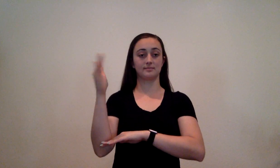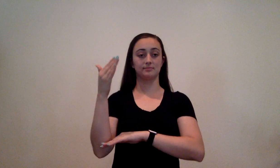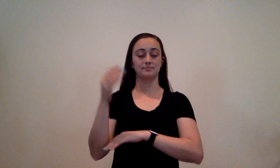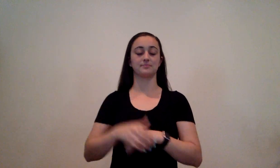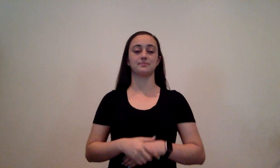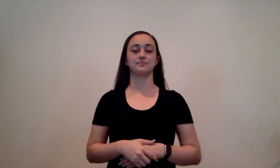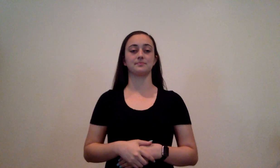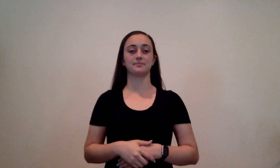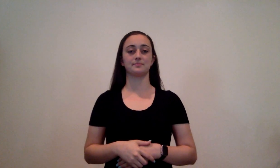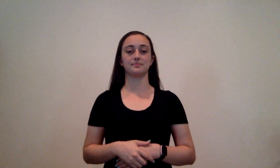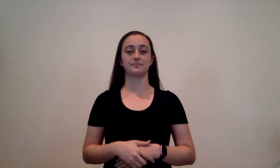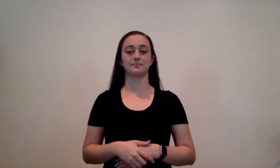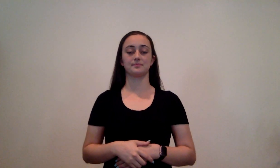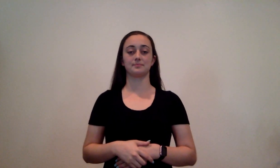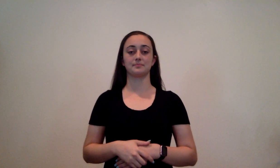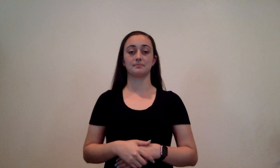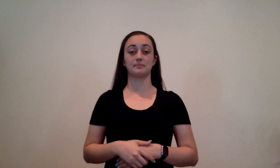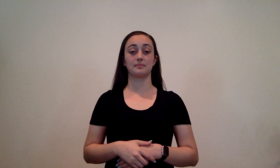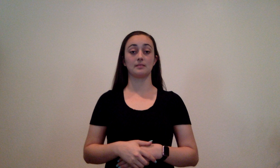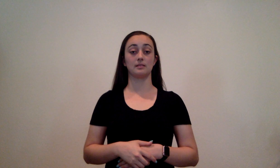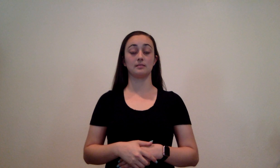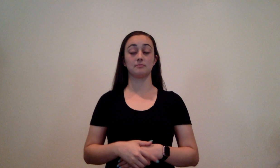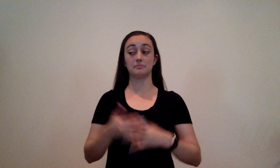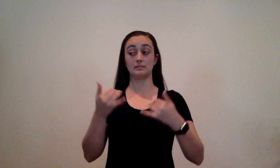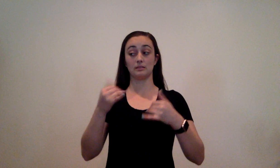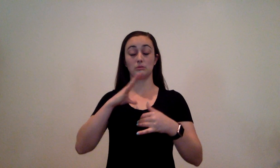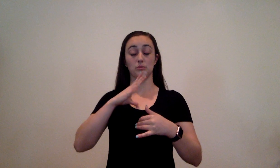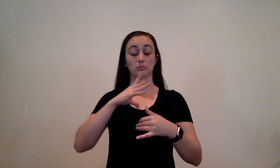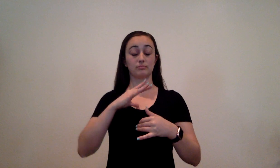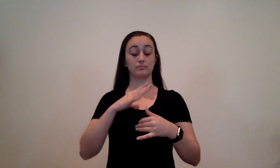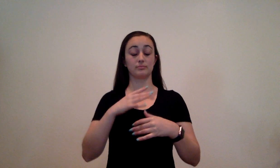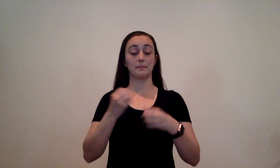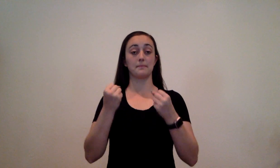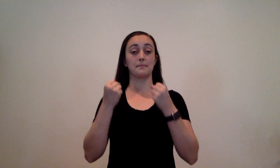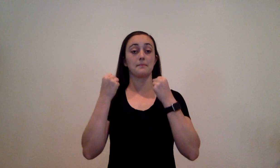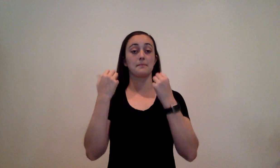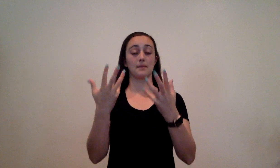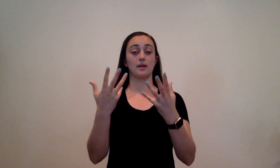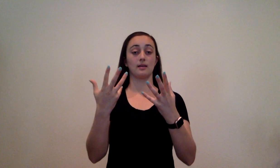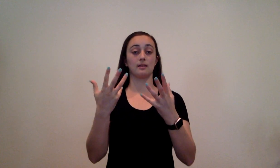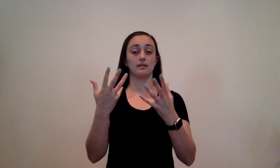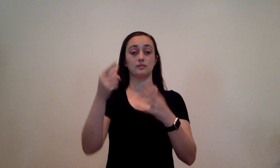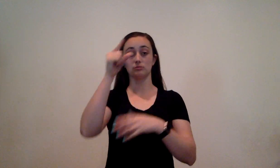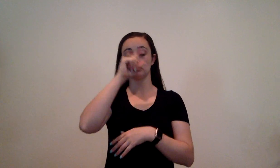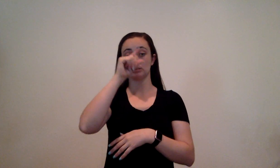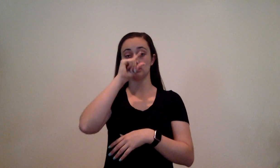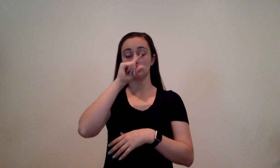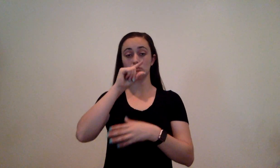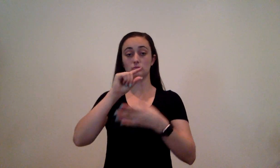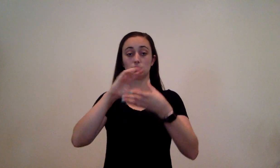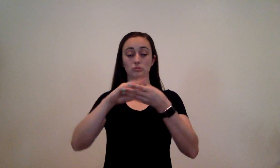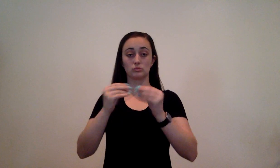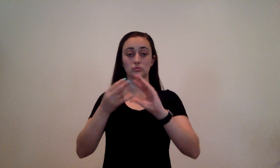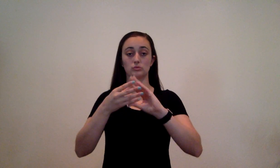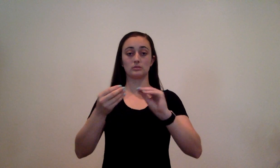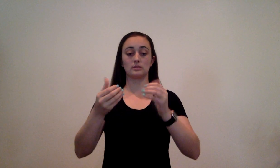Now this is kind of cool. Many historians put the story of ancient Greece into three time periods.